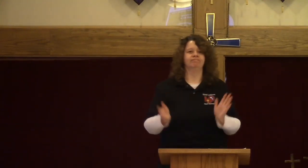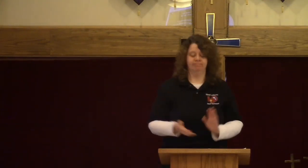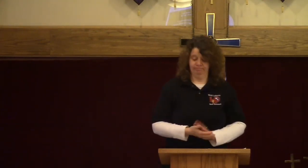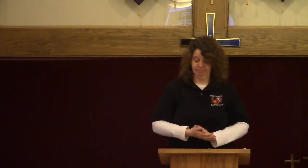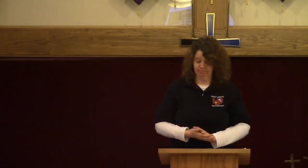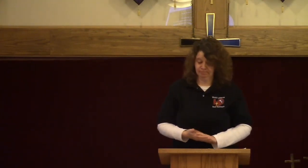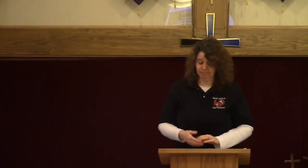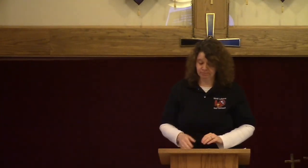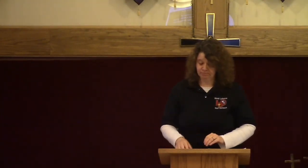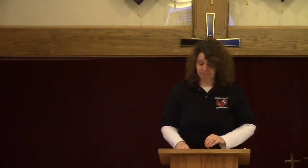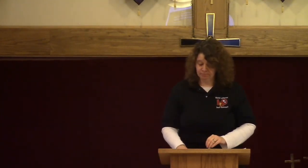another.